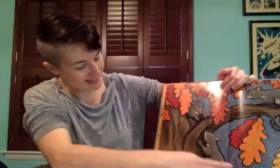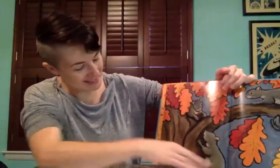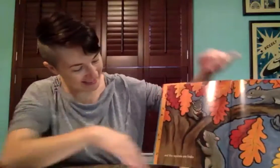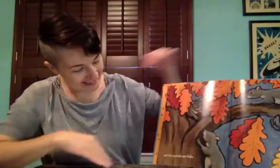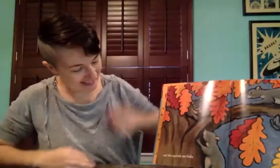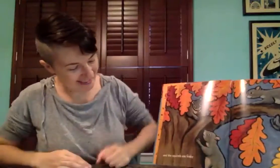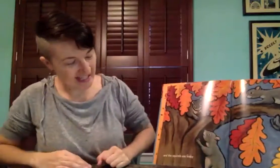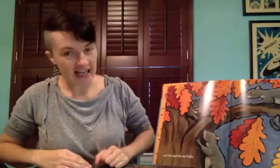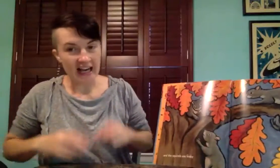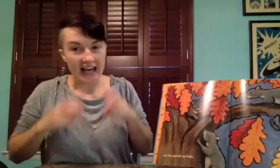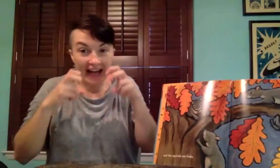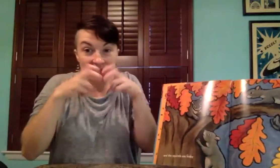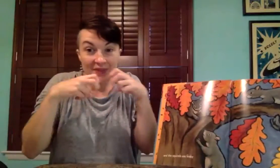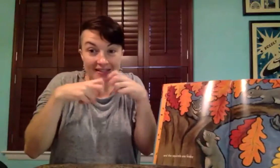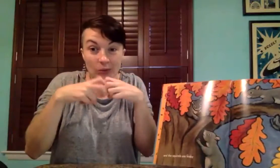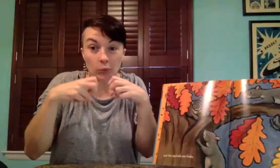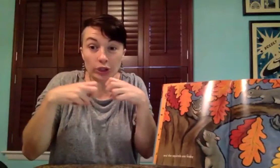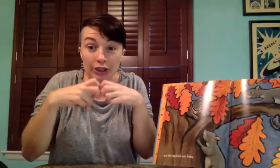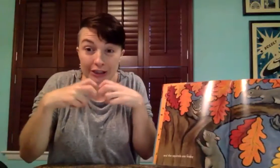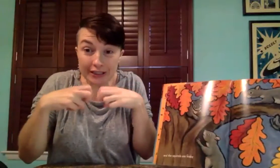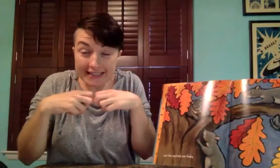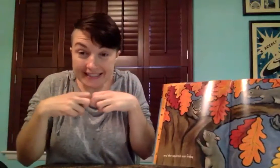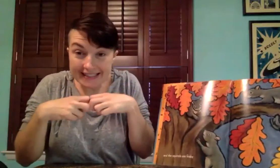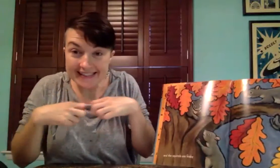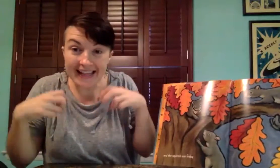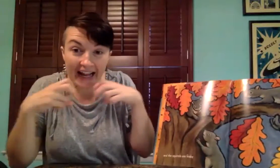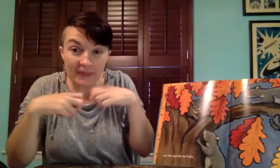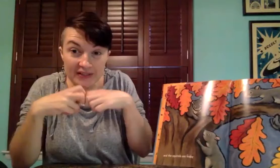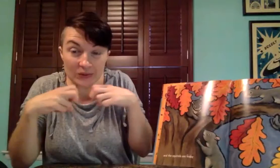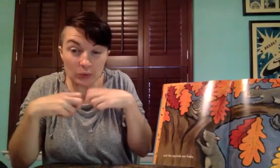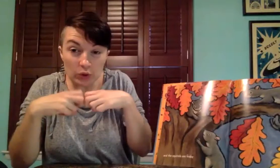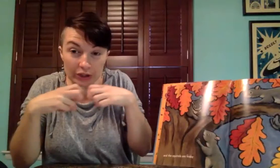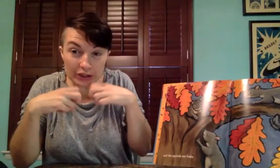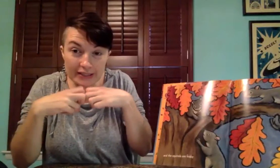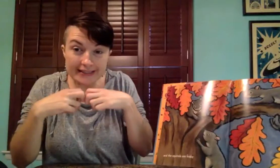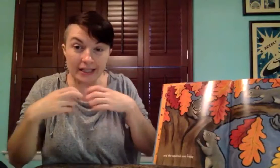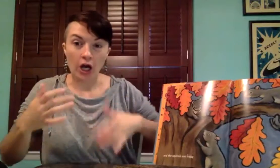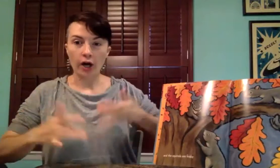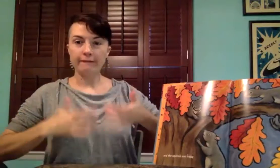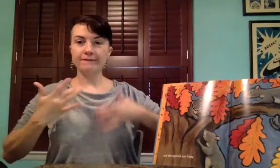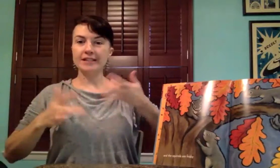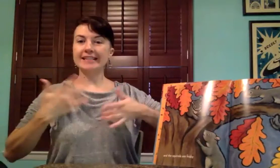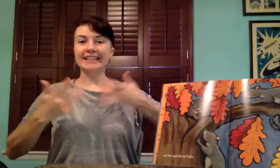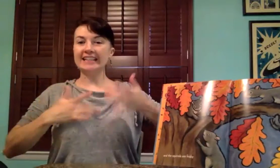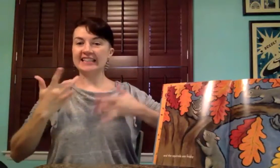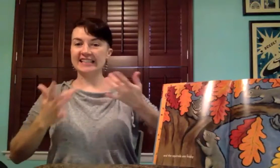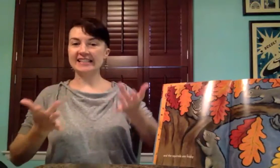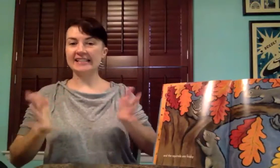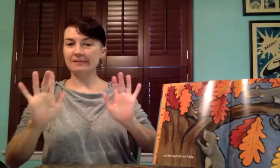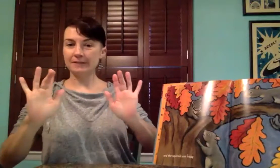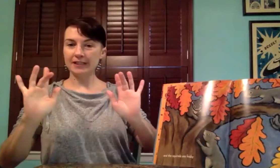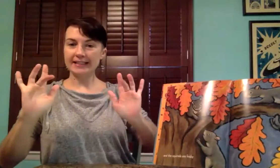noisy. And the squirrels are frisky. This is a sign for